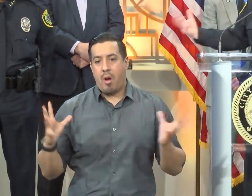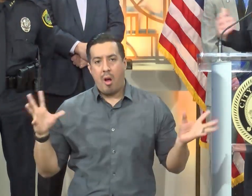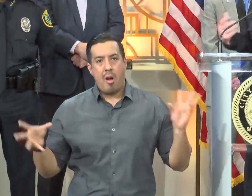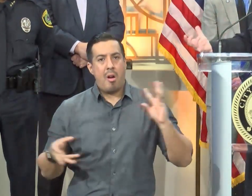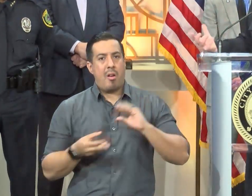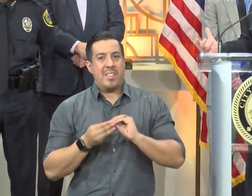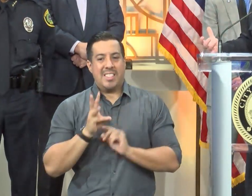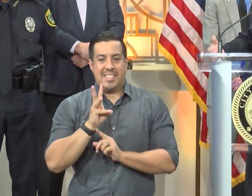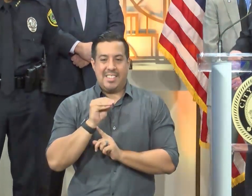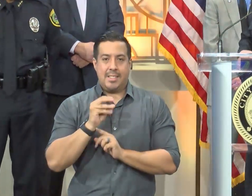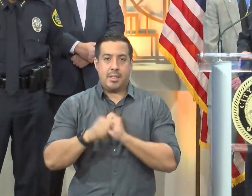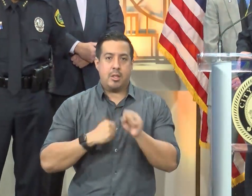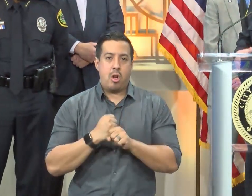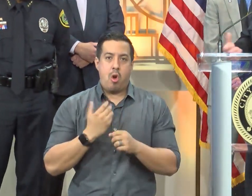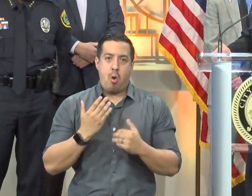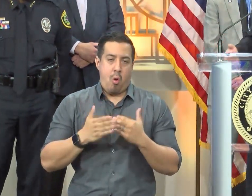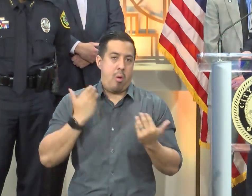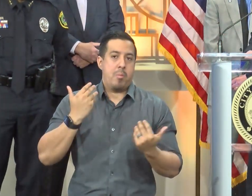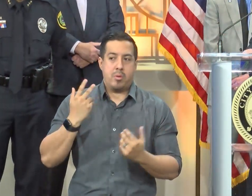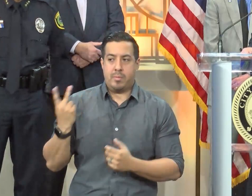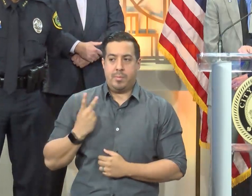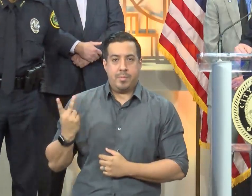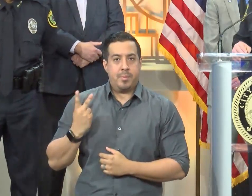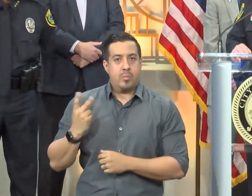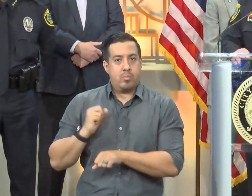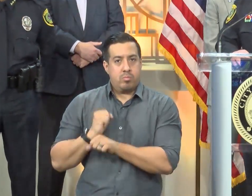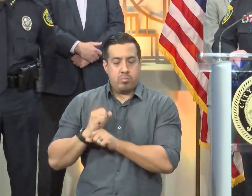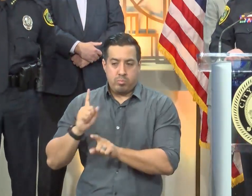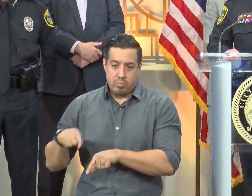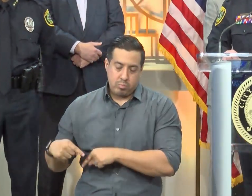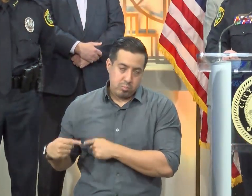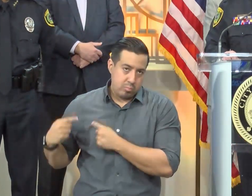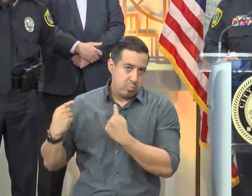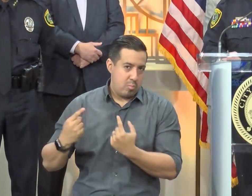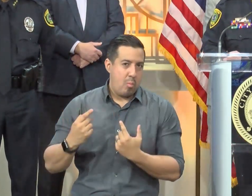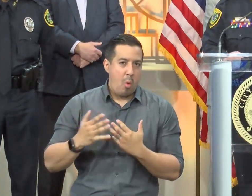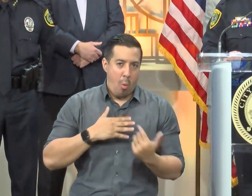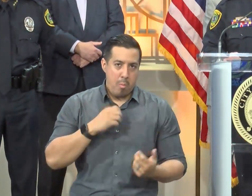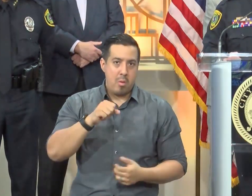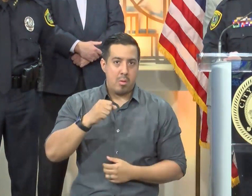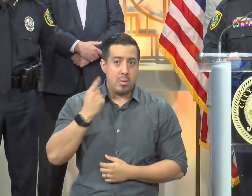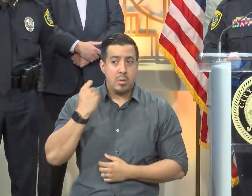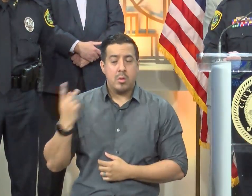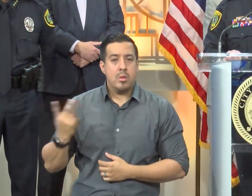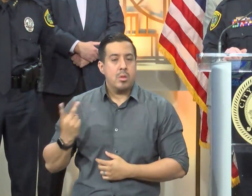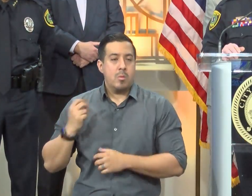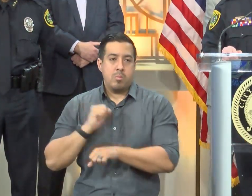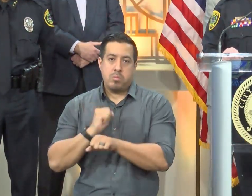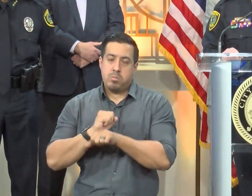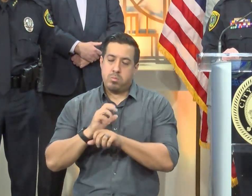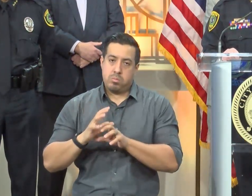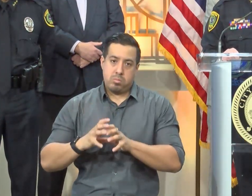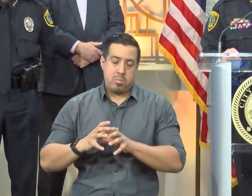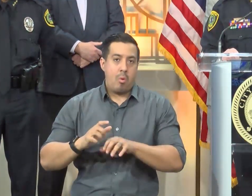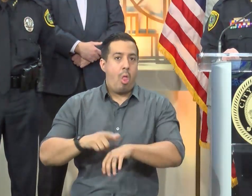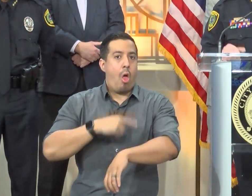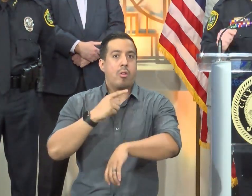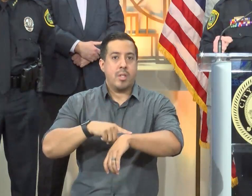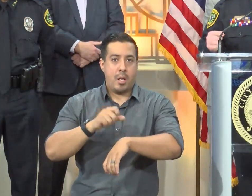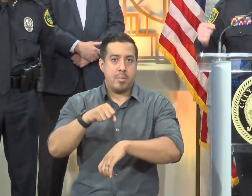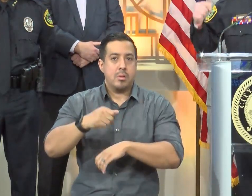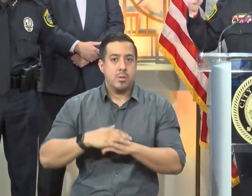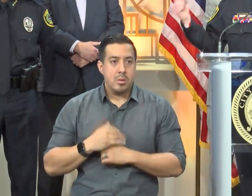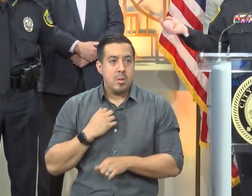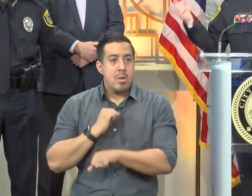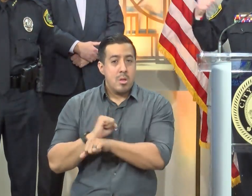of service between the two of us for the city of Houston. We've been in those trenches together for a long time, and I